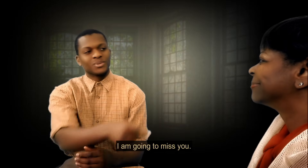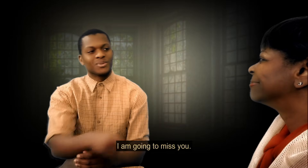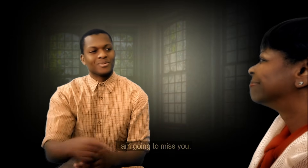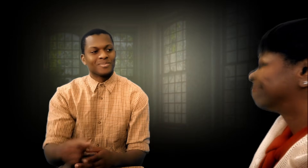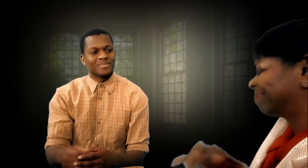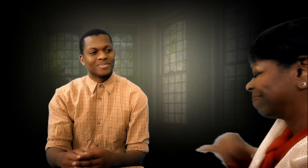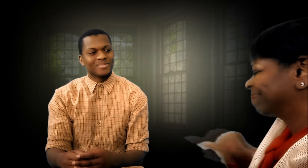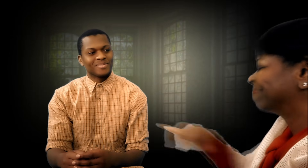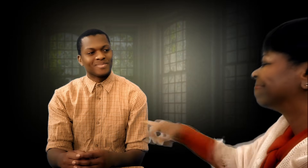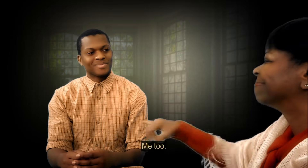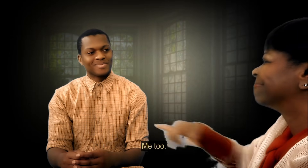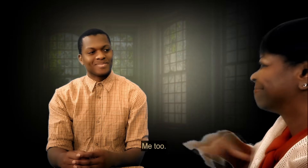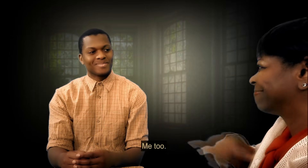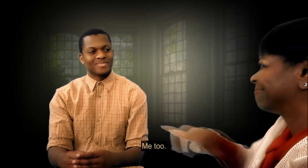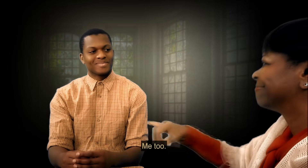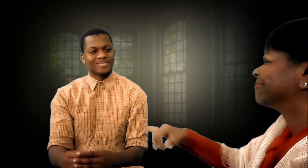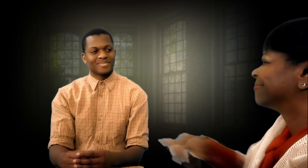you. Me too.